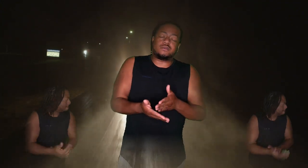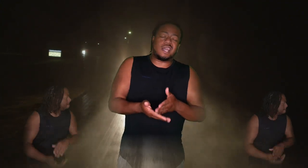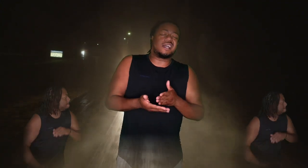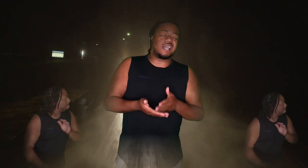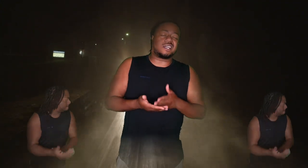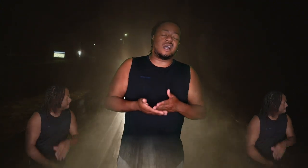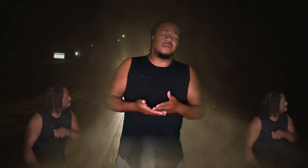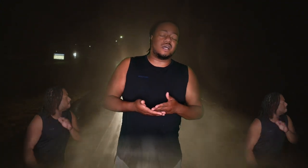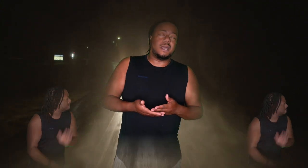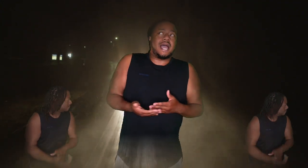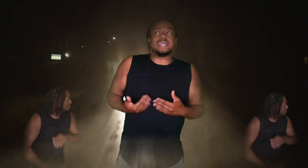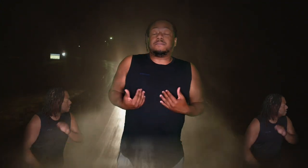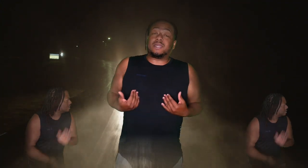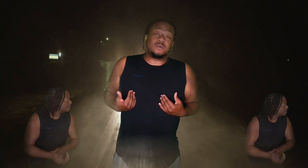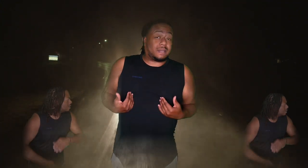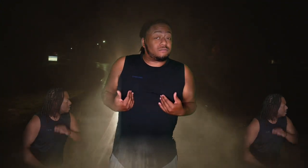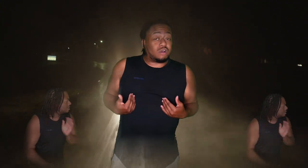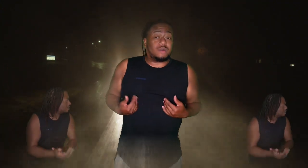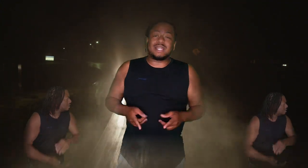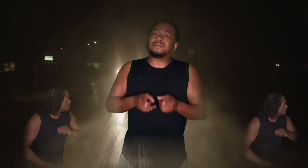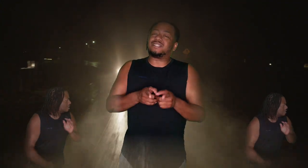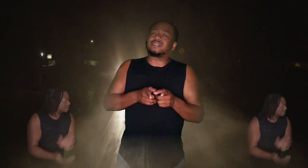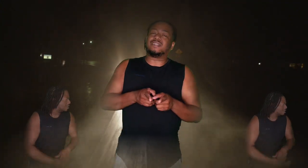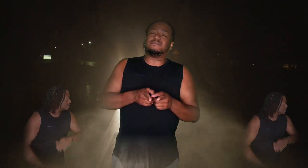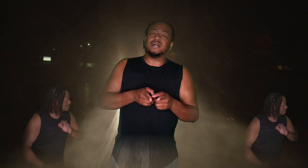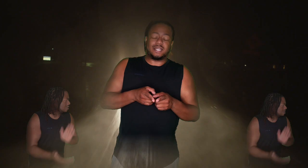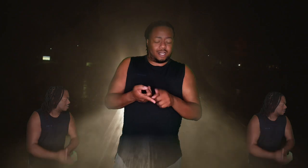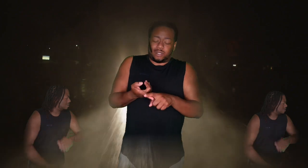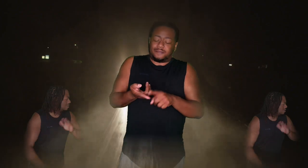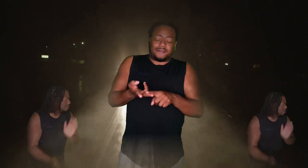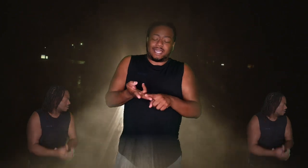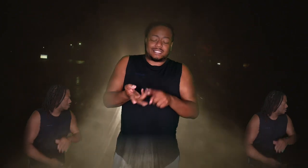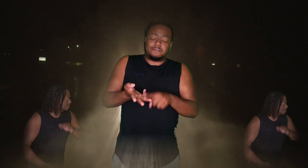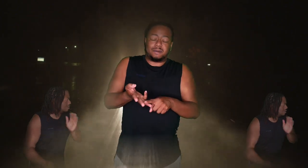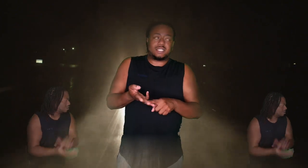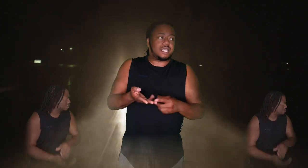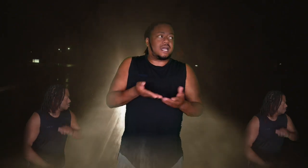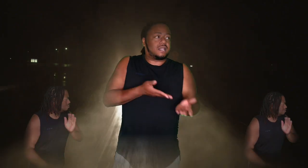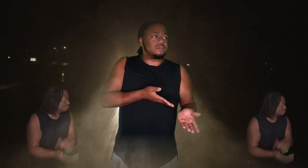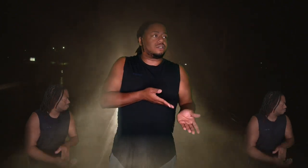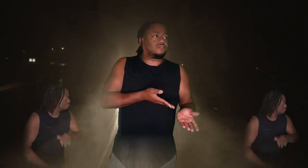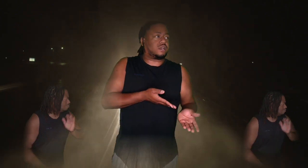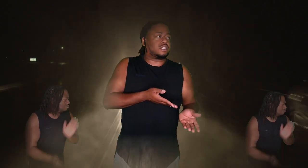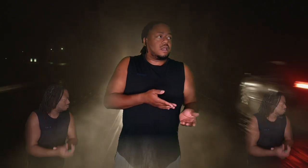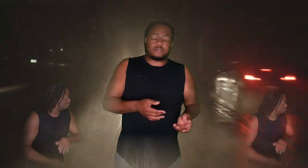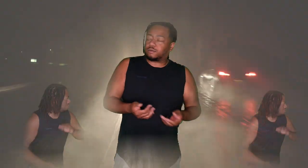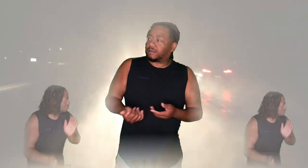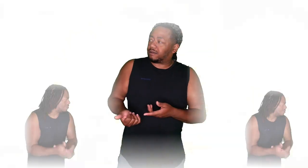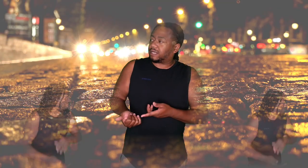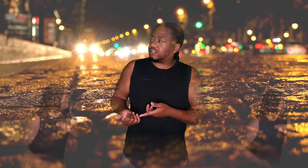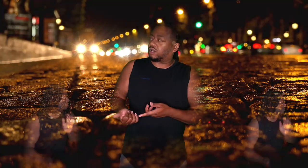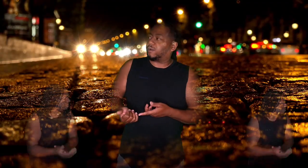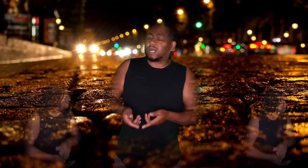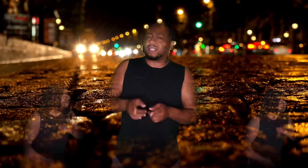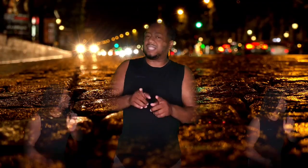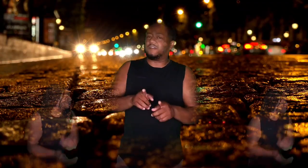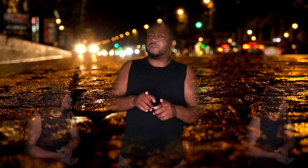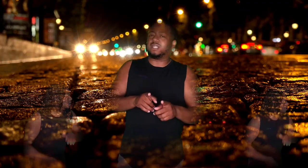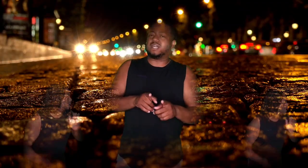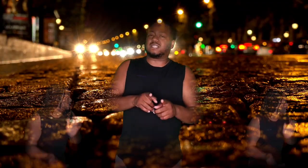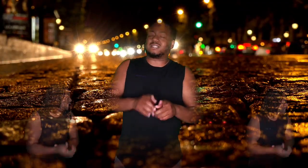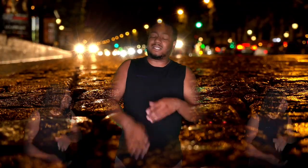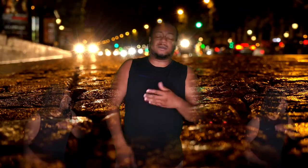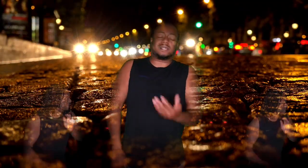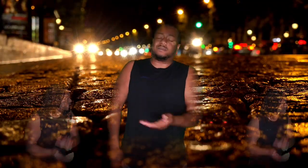me wrong, yeah, I got caught up. I admit when I'm wrong and I'm stuck in the mud. No ifs, ands, a bust, yeah, I lost the trust, so I had to let you go, and all that's left